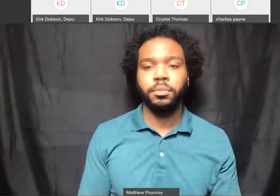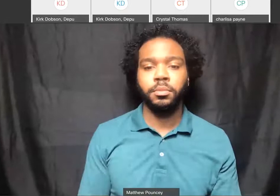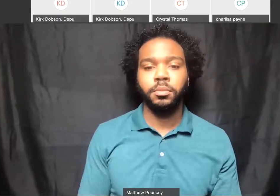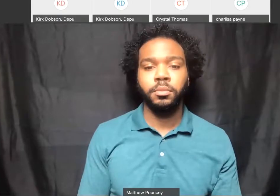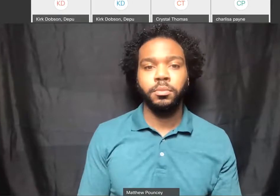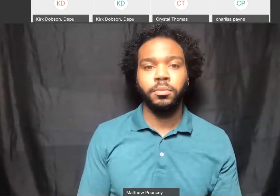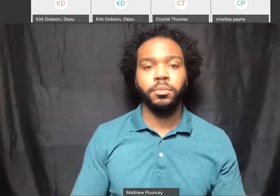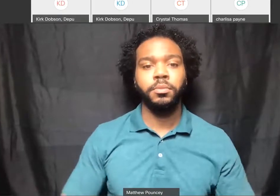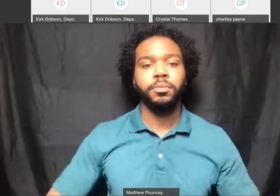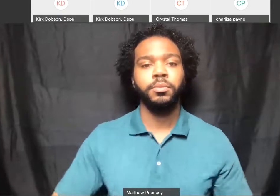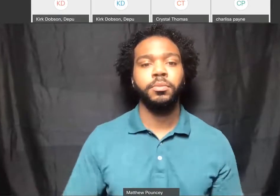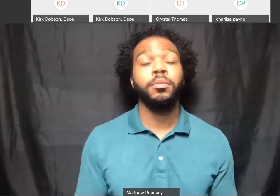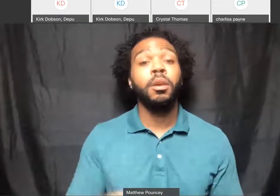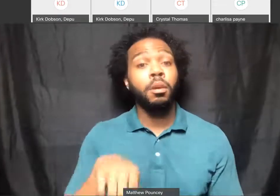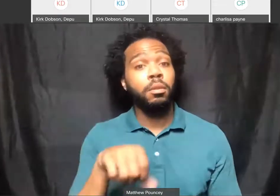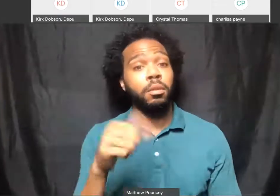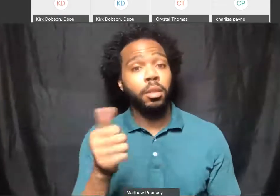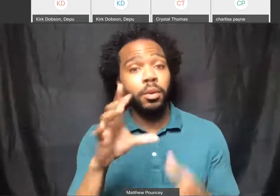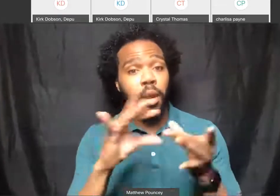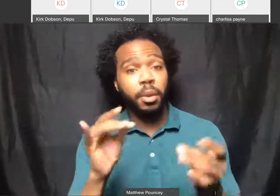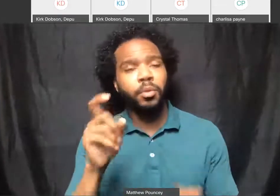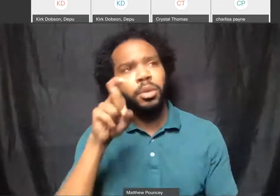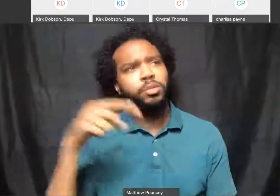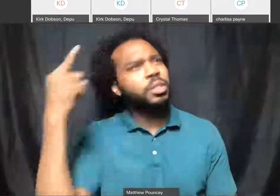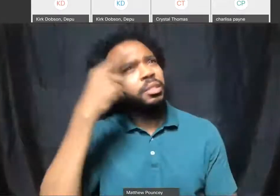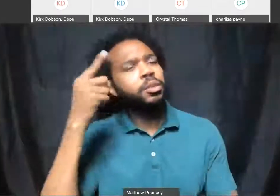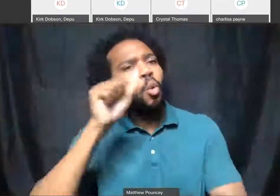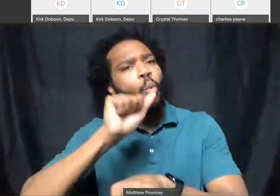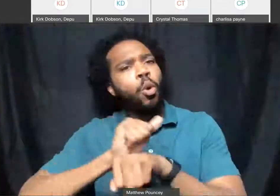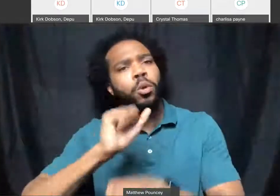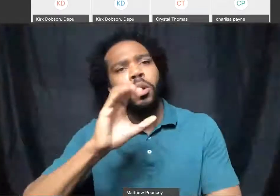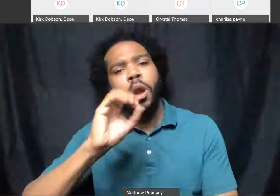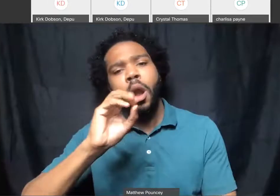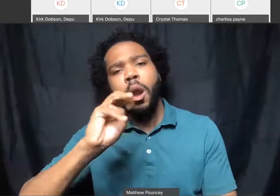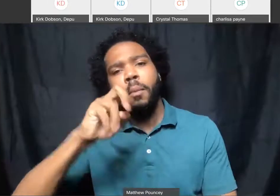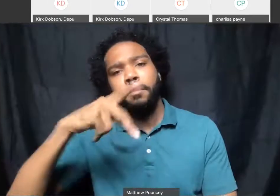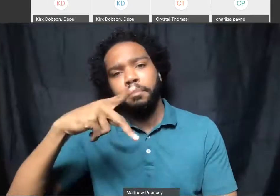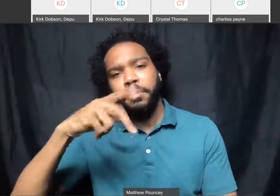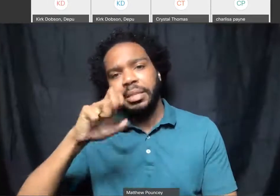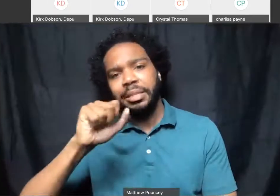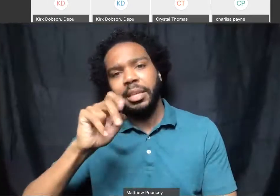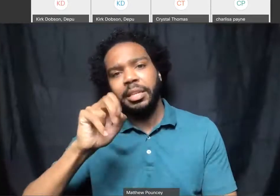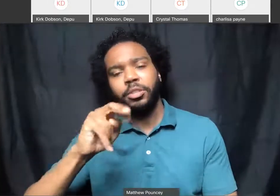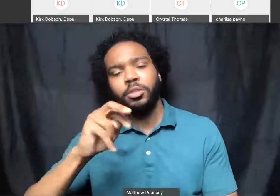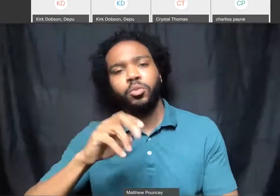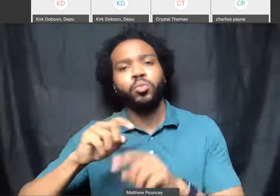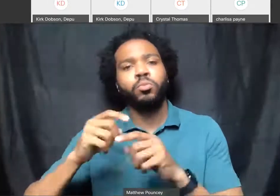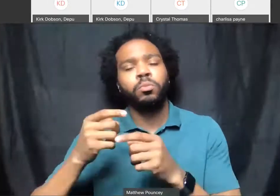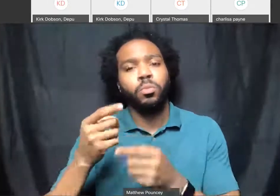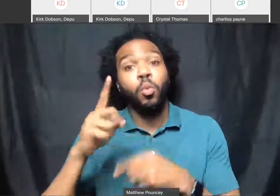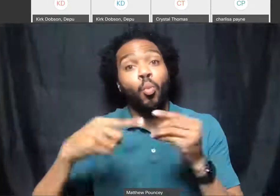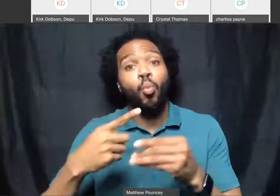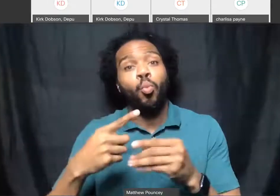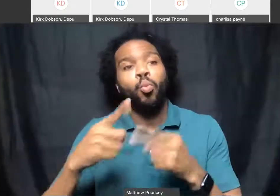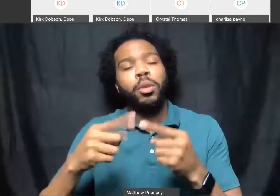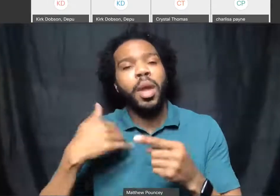Another comment, we have to consider workers' compensation liability when a day program staff works in a residential